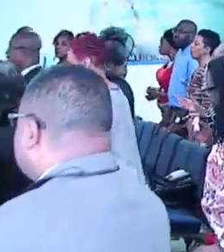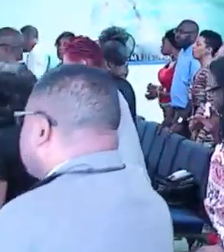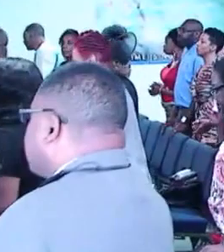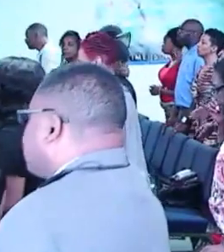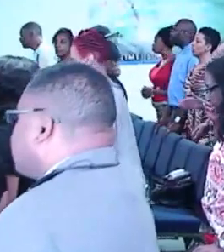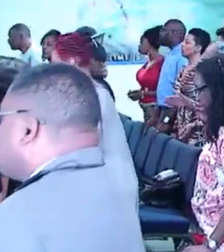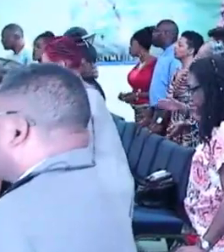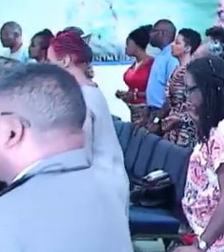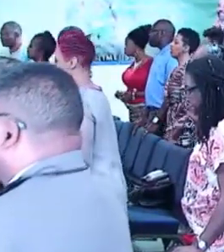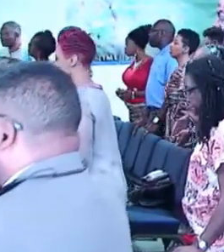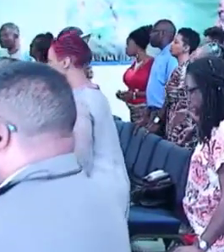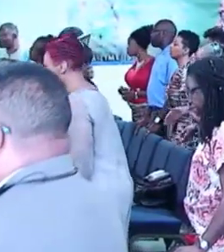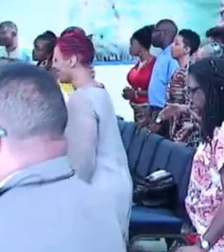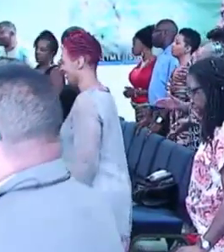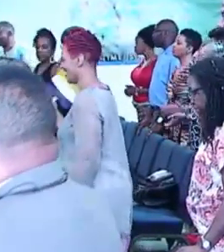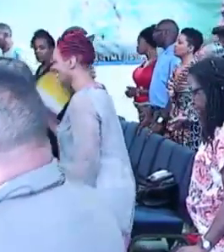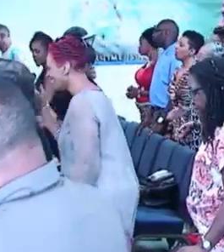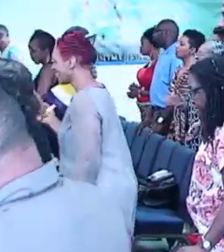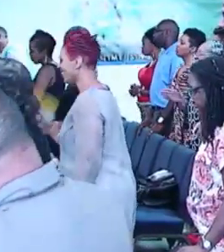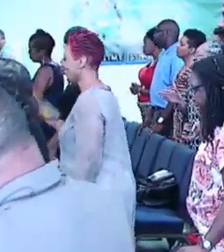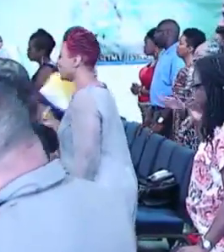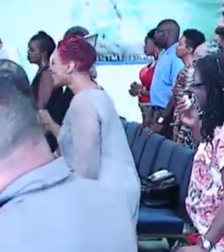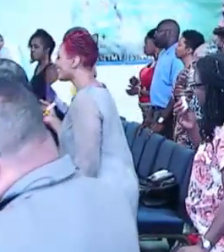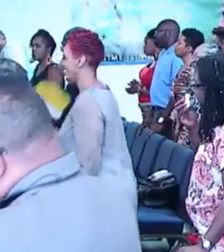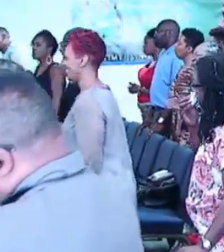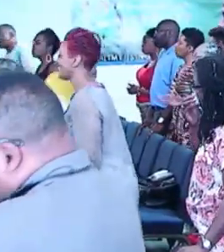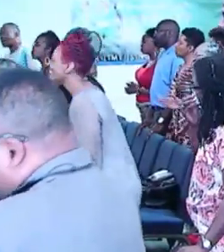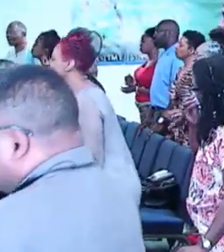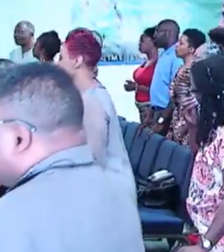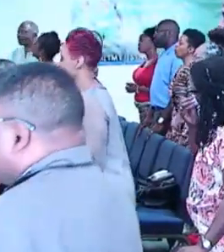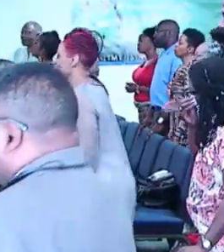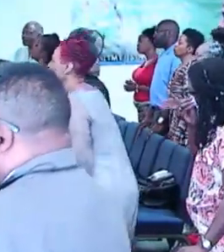It's the storyline of my life.